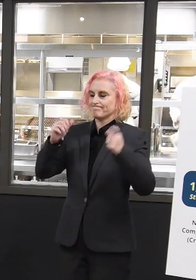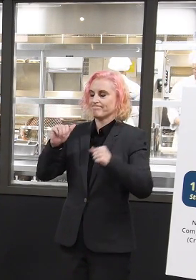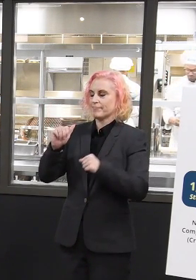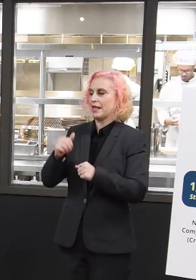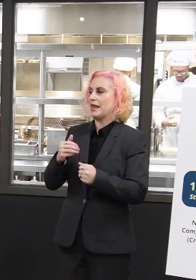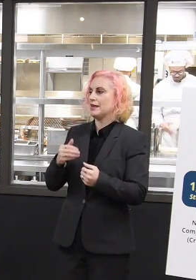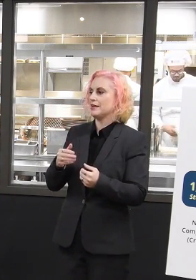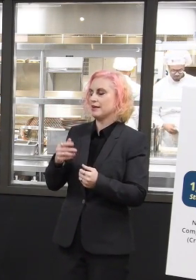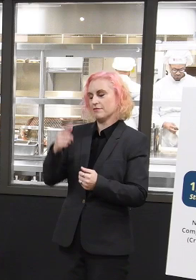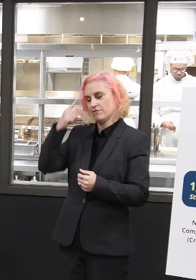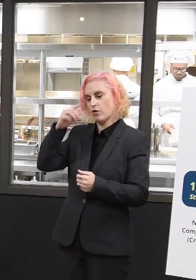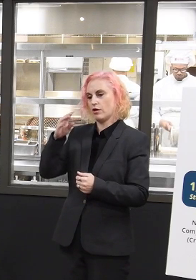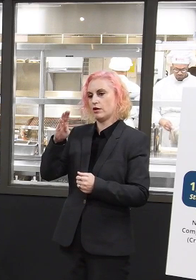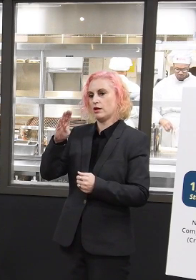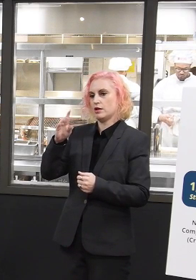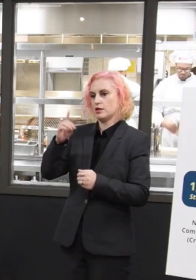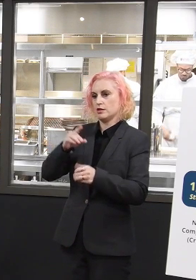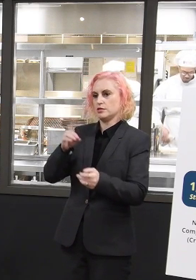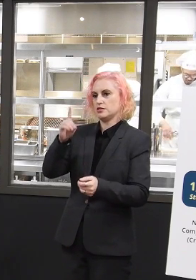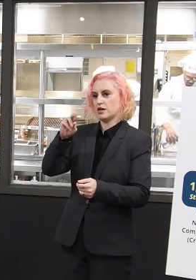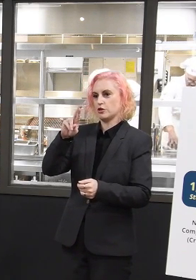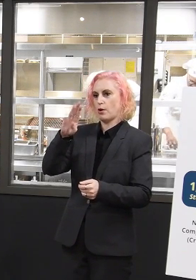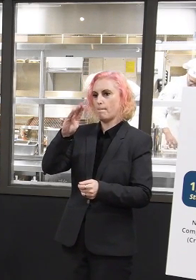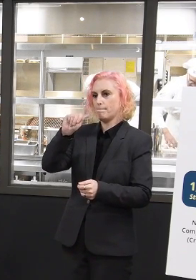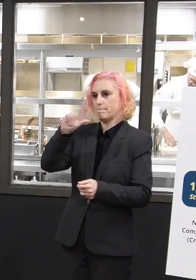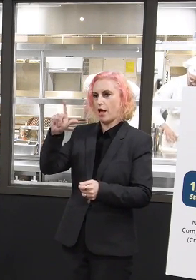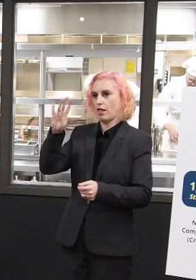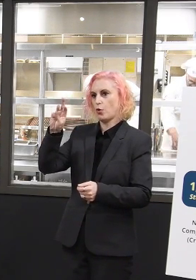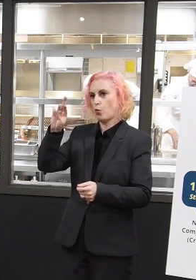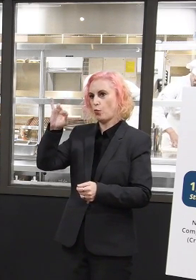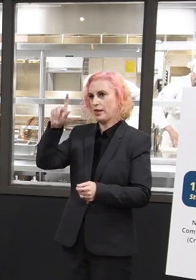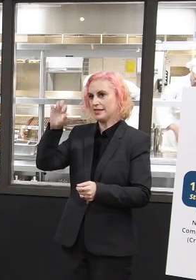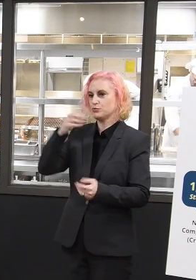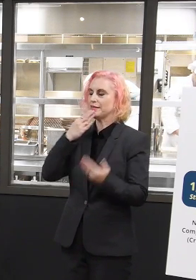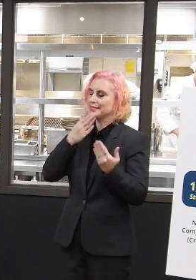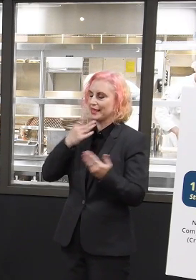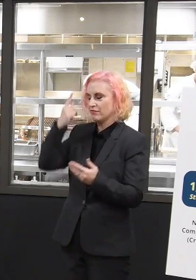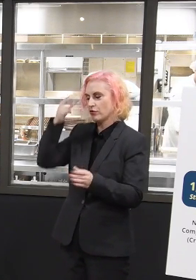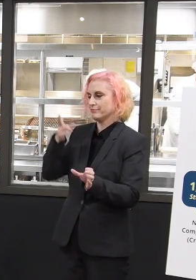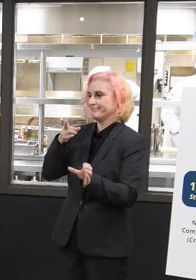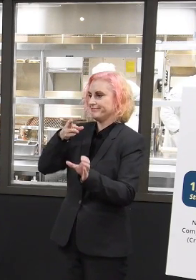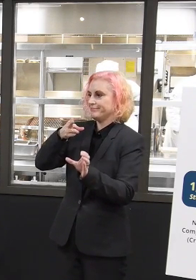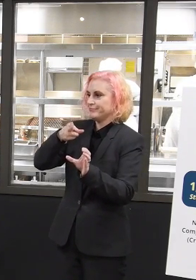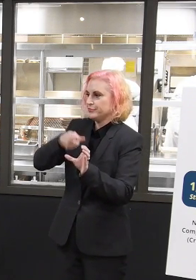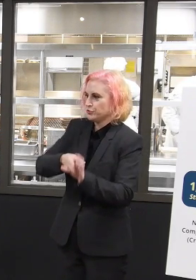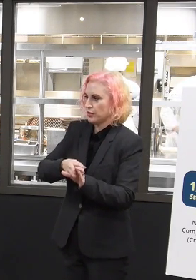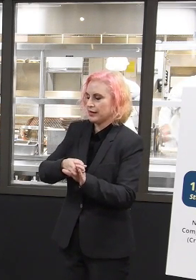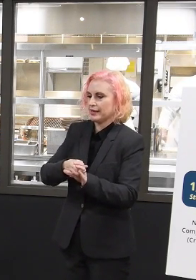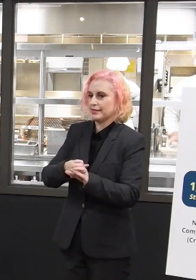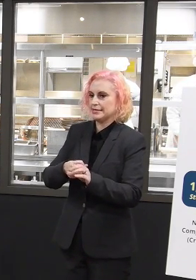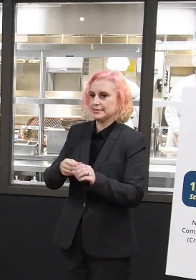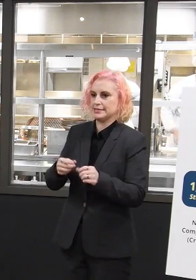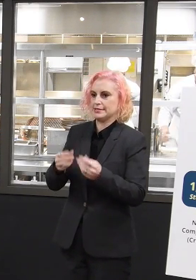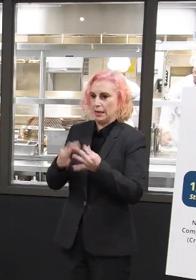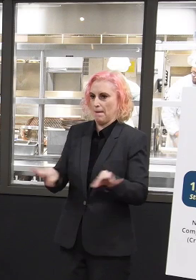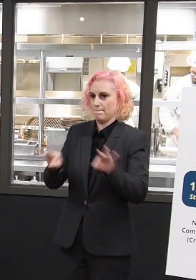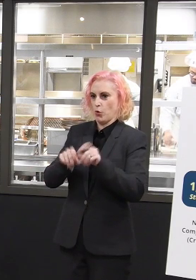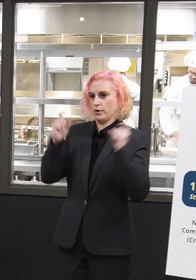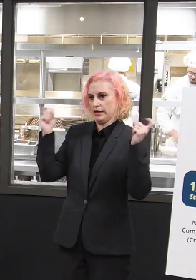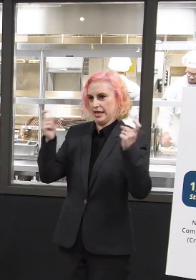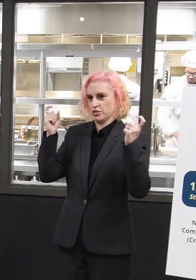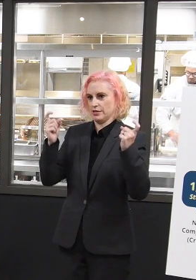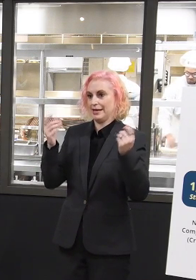of Dr. Ball, Dr. Willis, we thank you for joining us today, for joining in this momentous occasion. This now